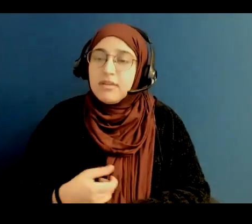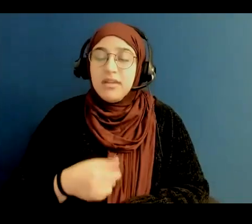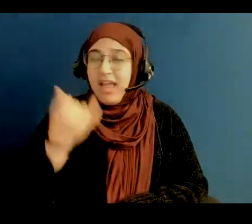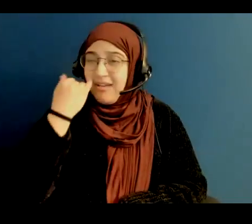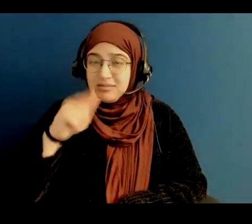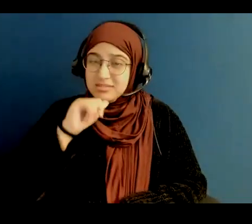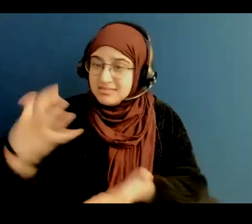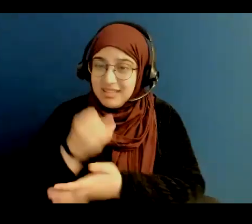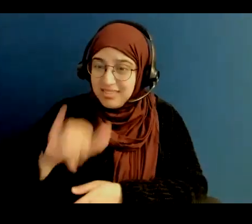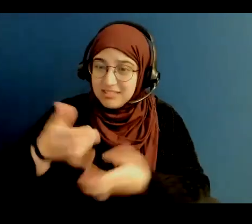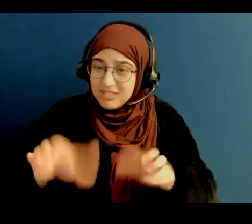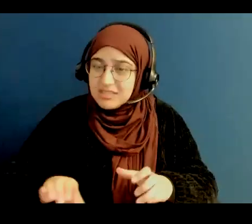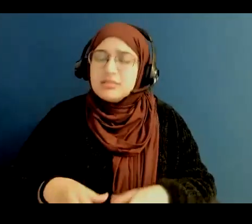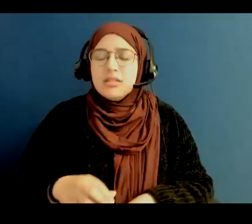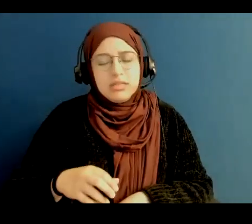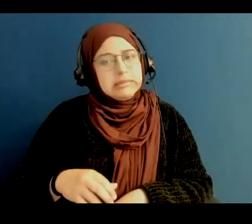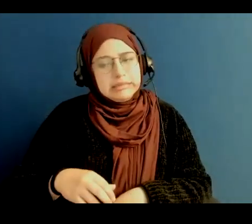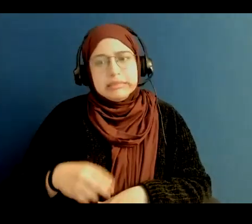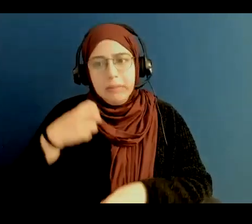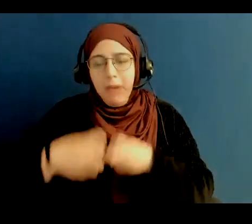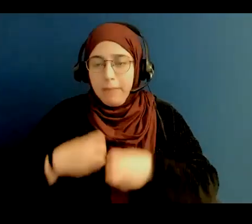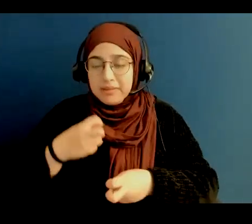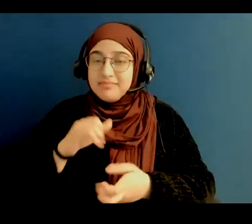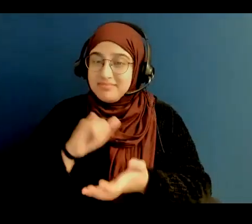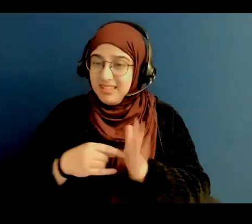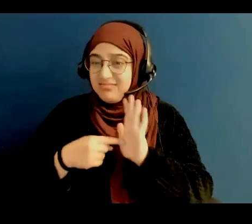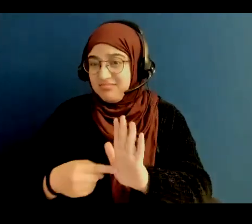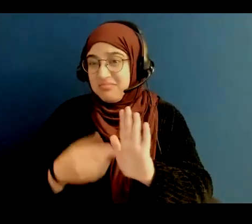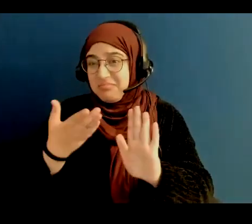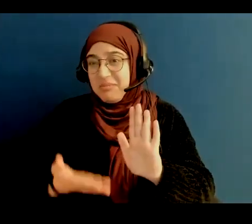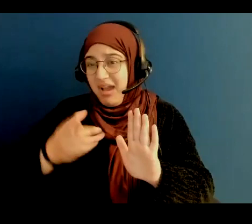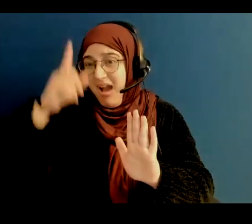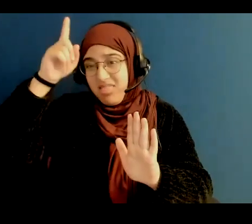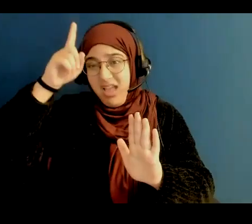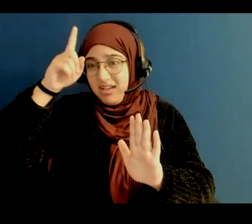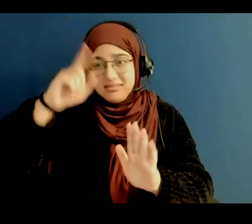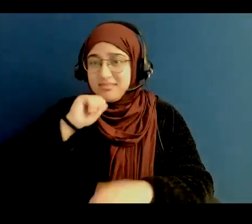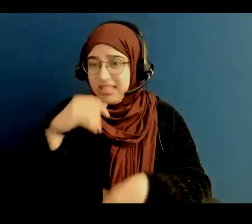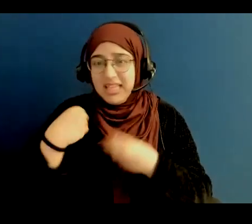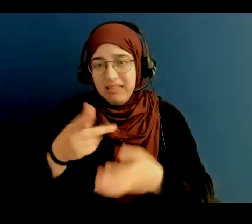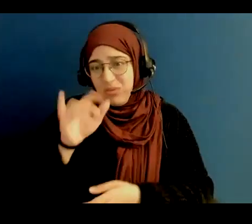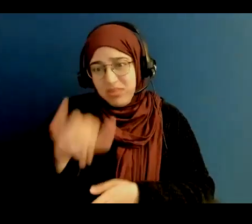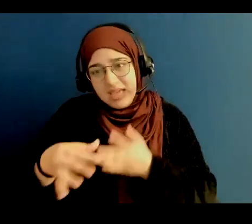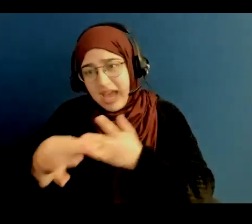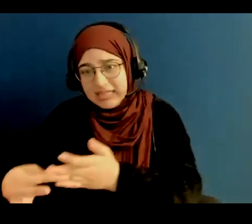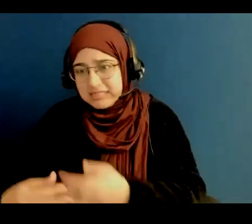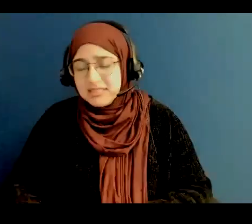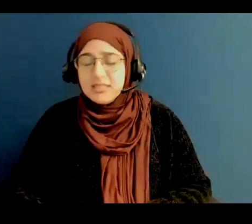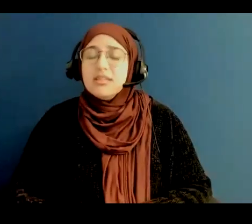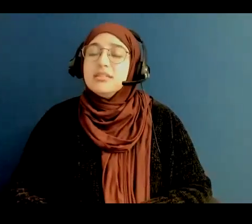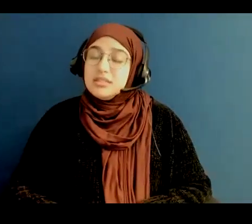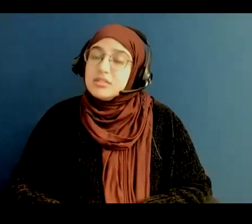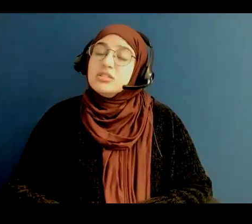and it's a sign that perhaps Allah Azza wa Jal is not giving you that guidance. Certainly, sometimes